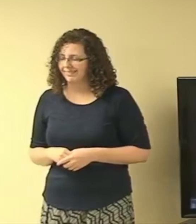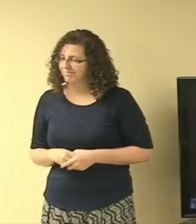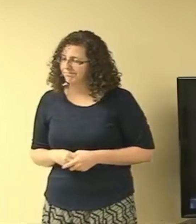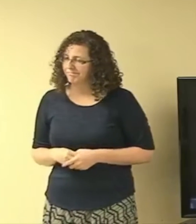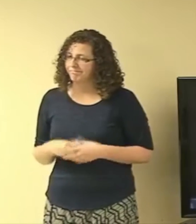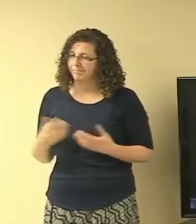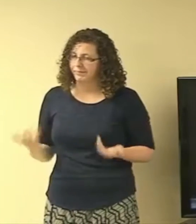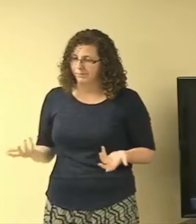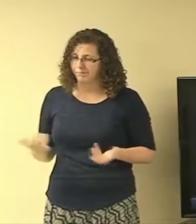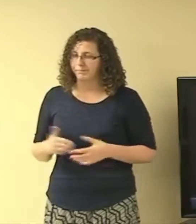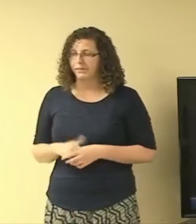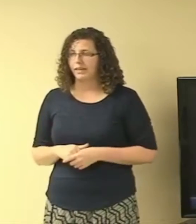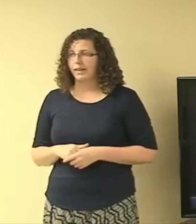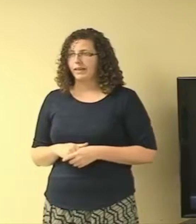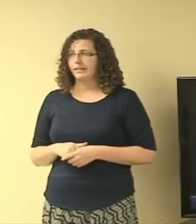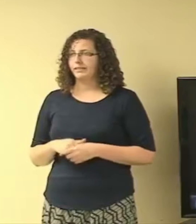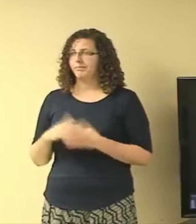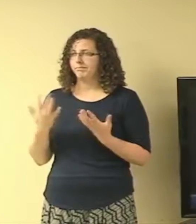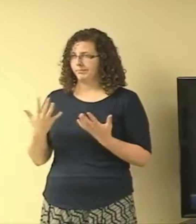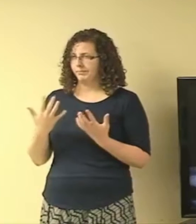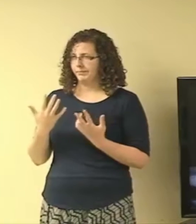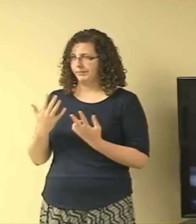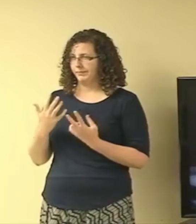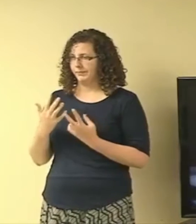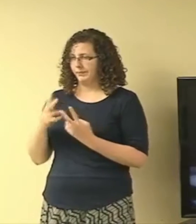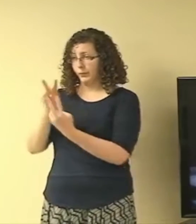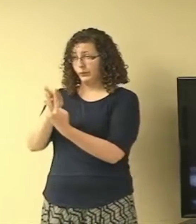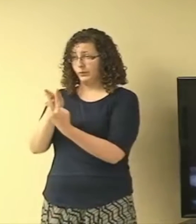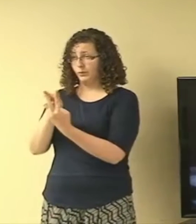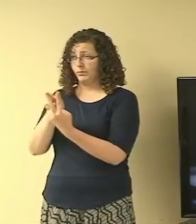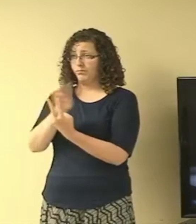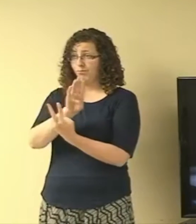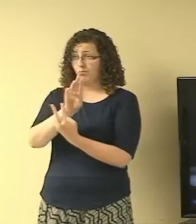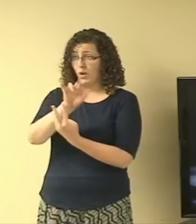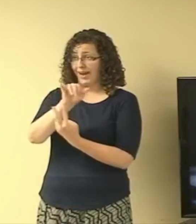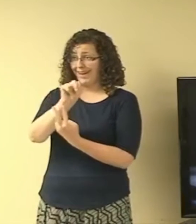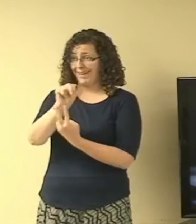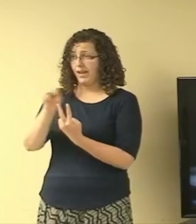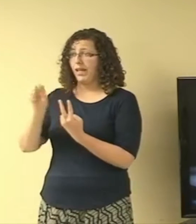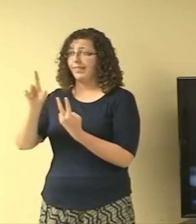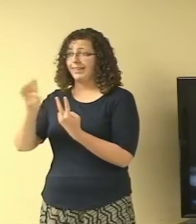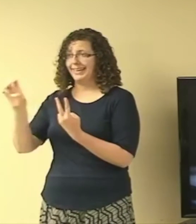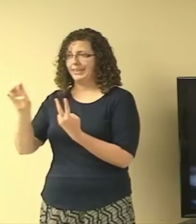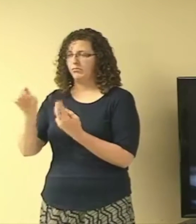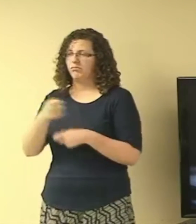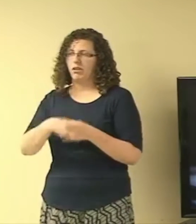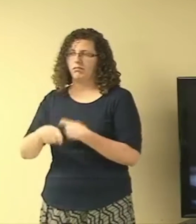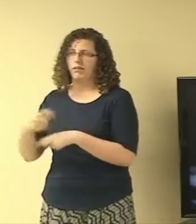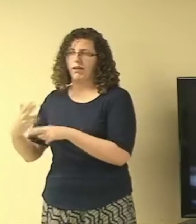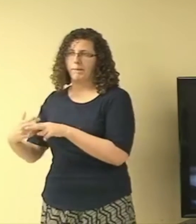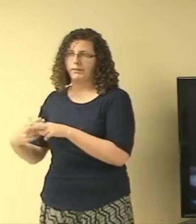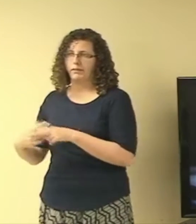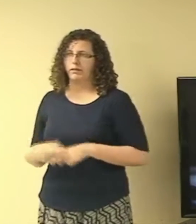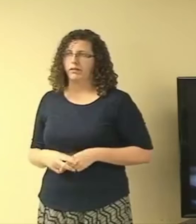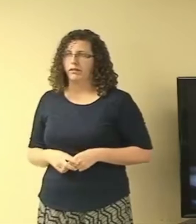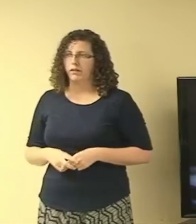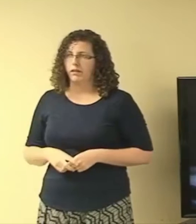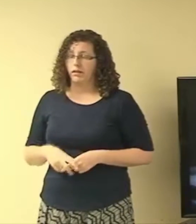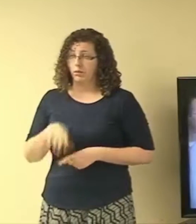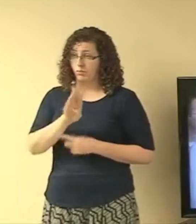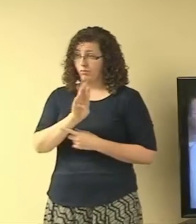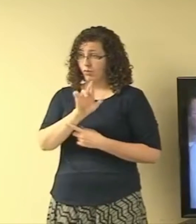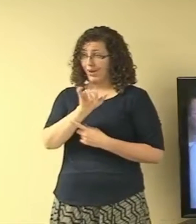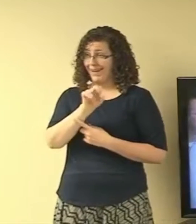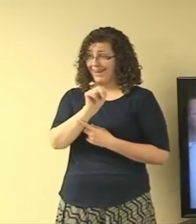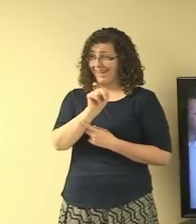Well, let's change their names just for a second. Instead of this position representing you and I, and this position